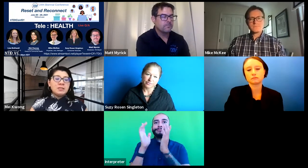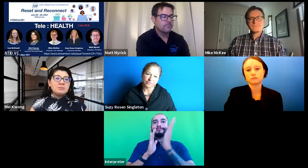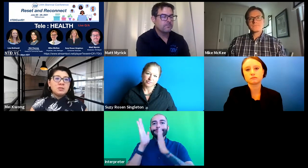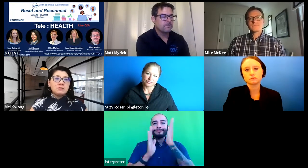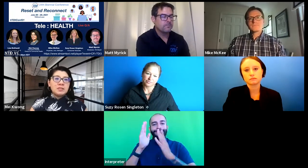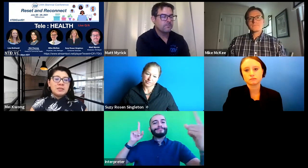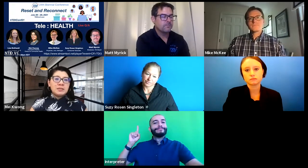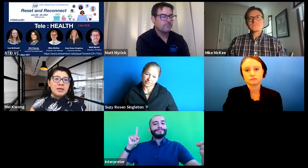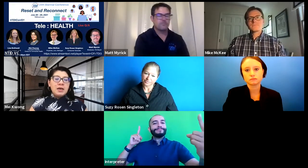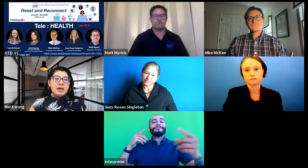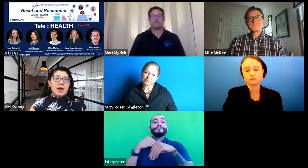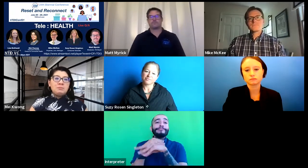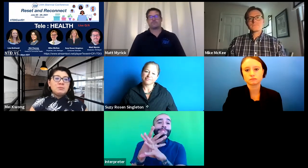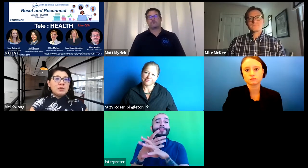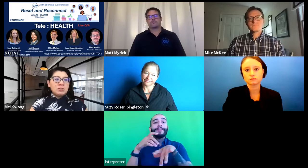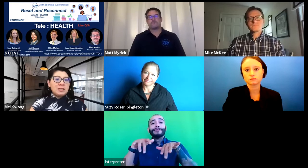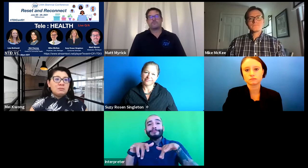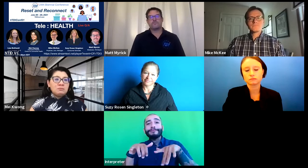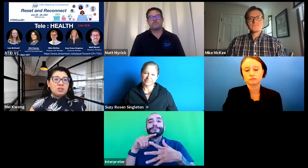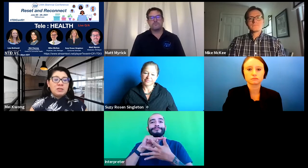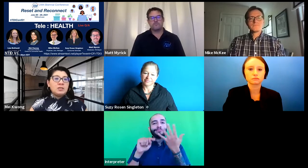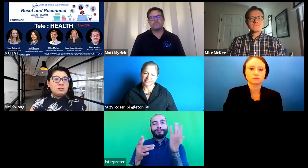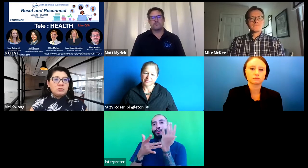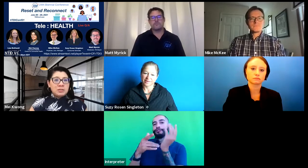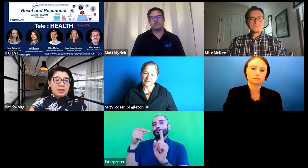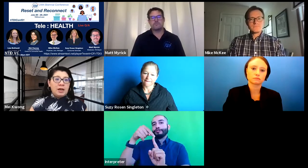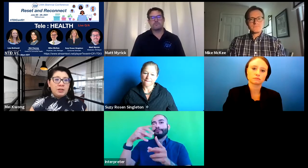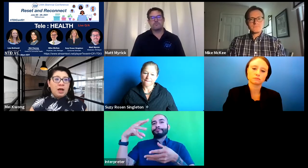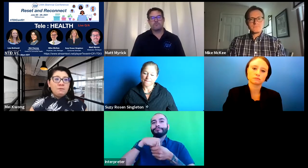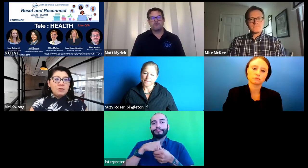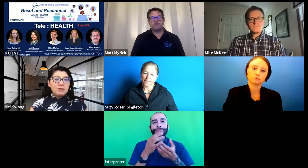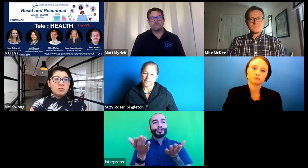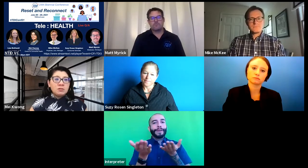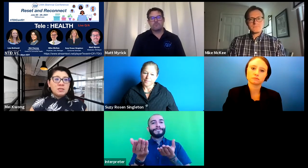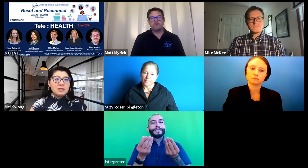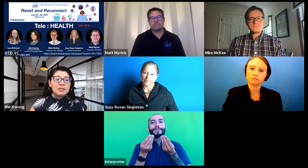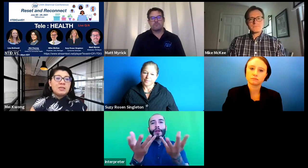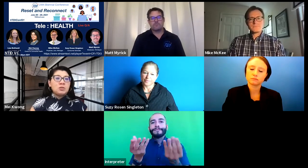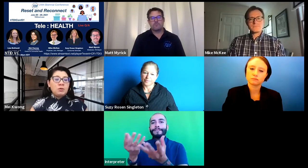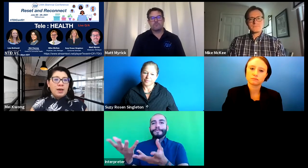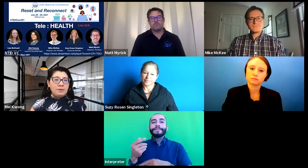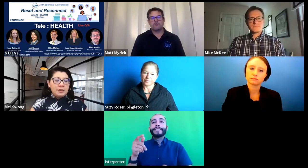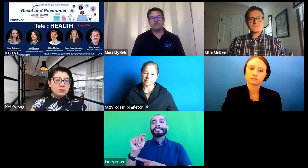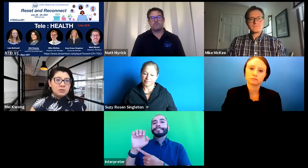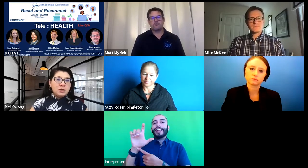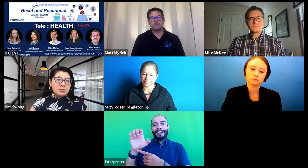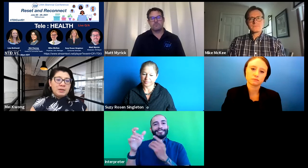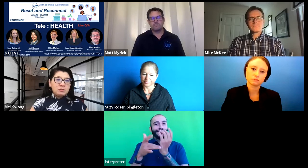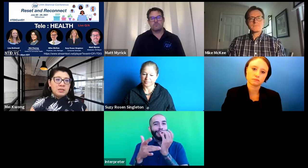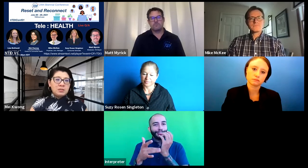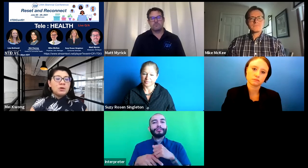have some services, some specialties which they can use telehealth a lot for a lot of their services, and then you have